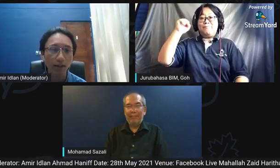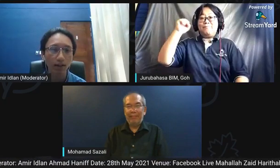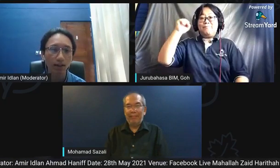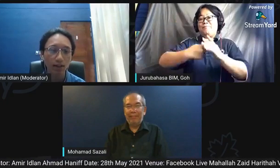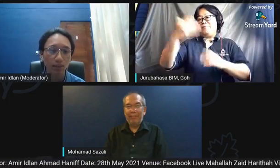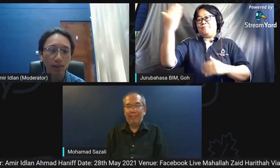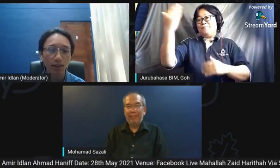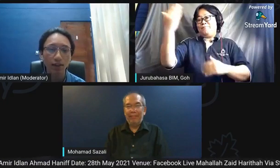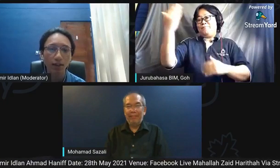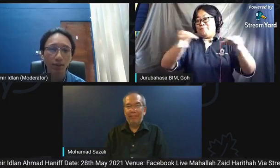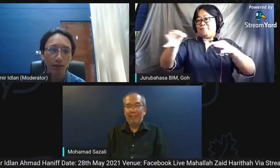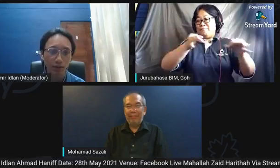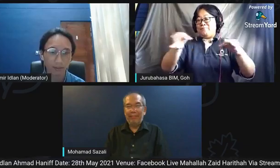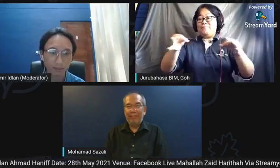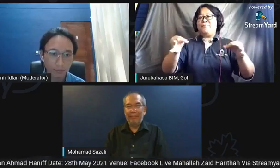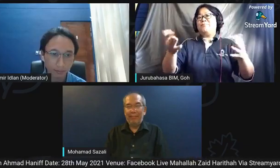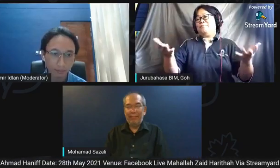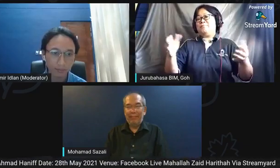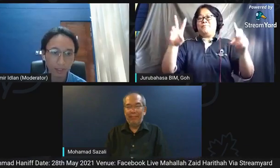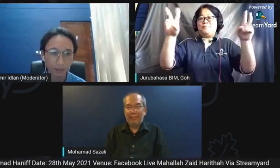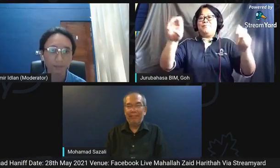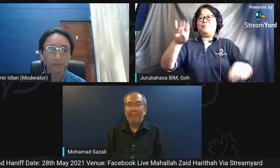on kemahiran asas bahasa isyarat Malaysia.